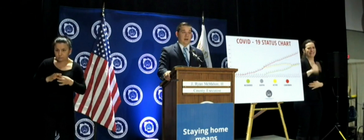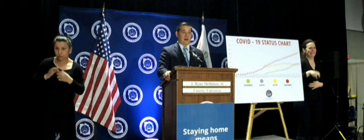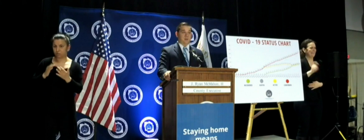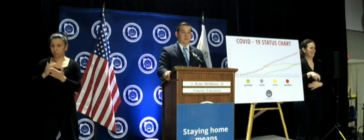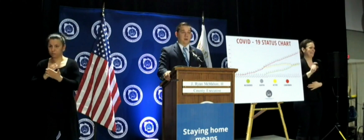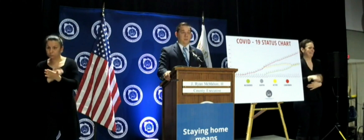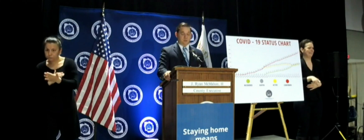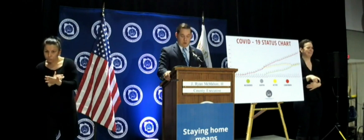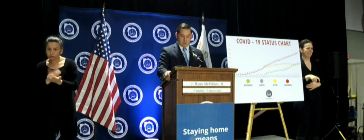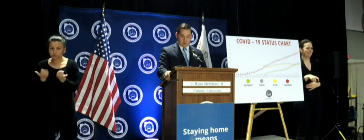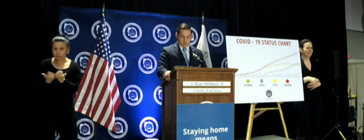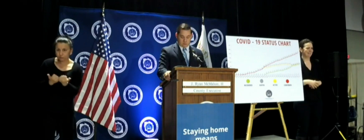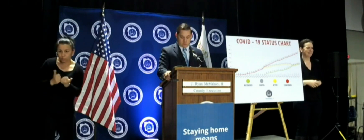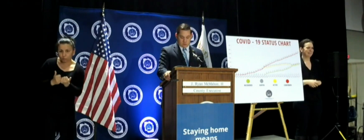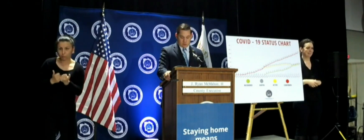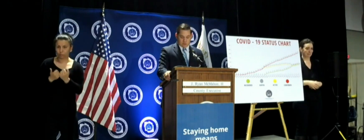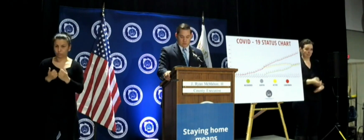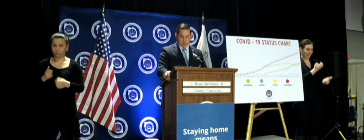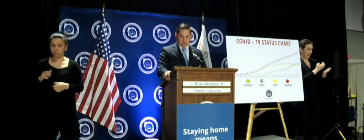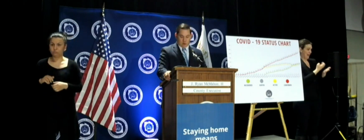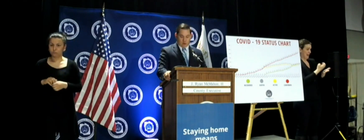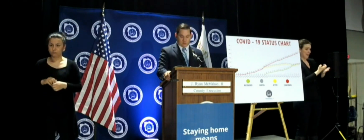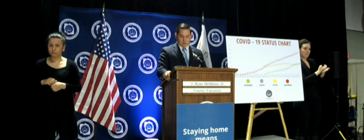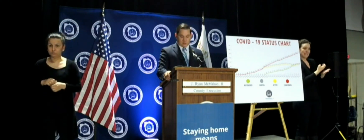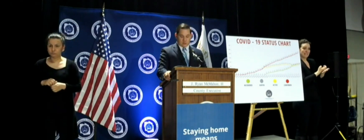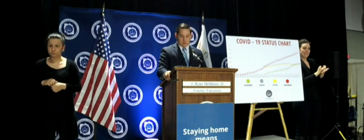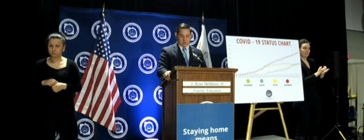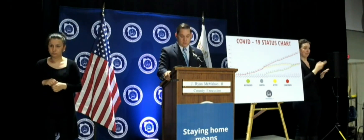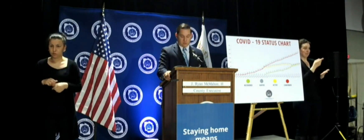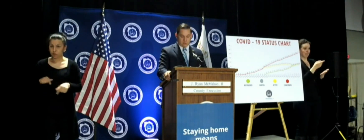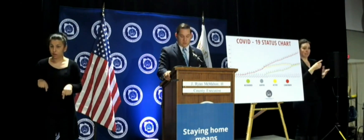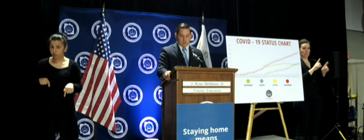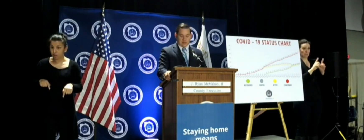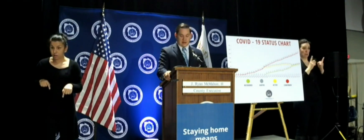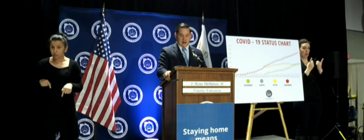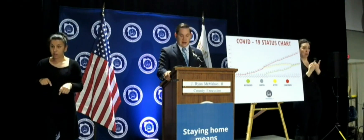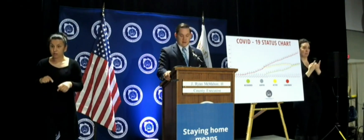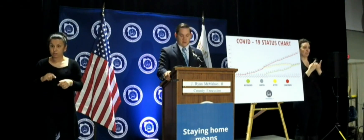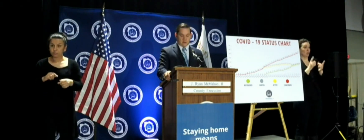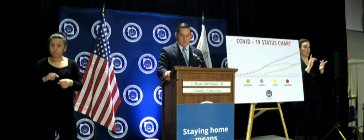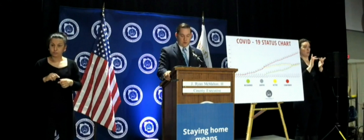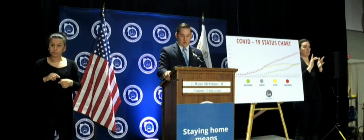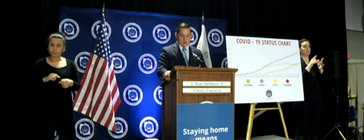in our economic development department, and if you go to our website,